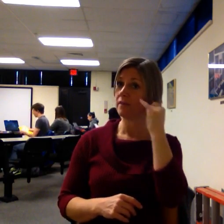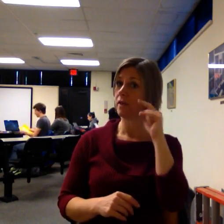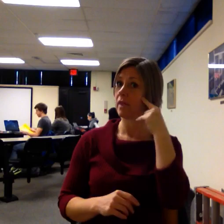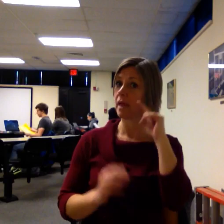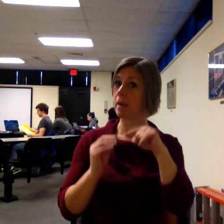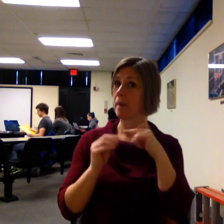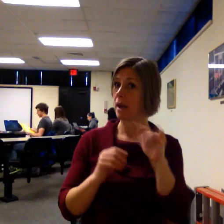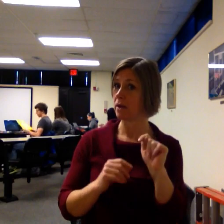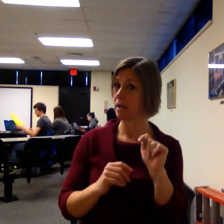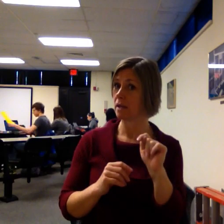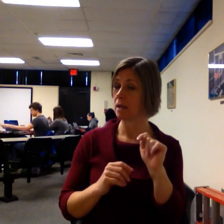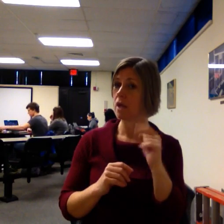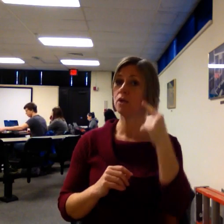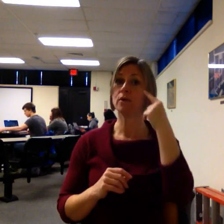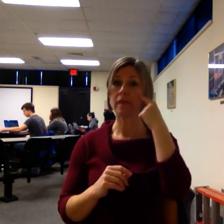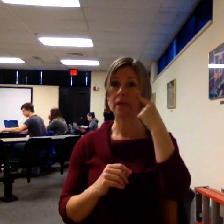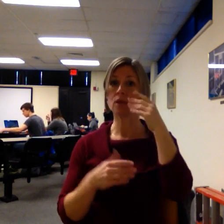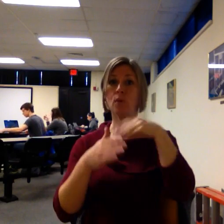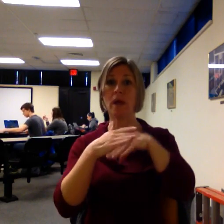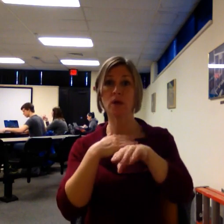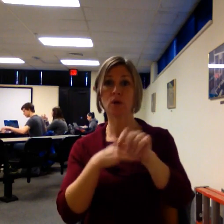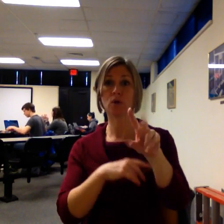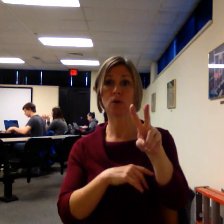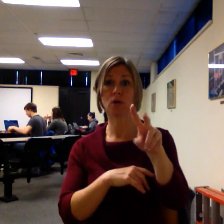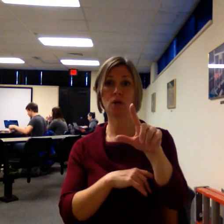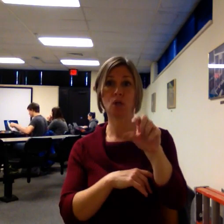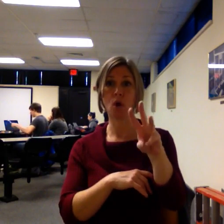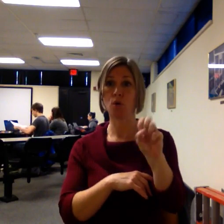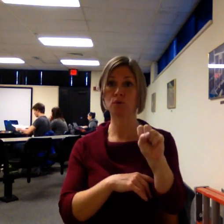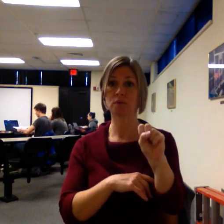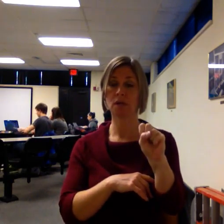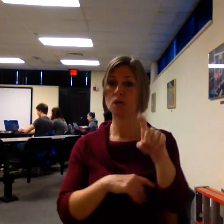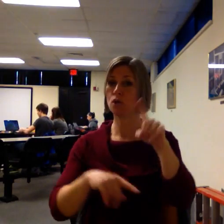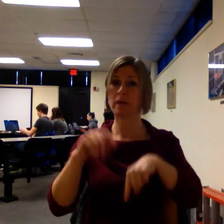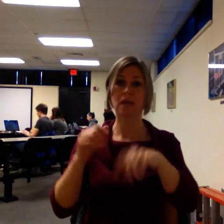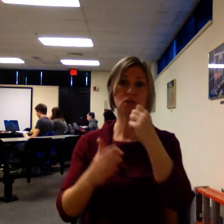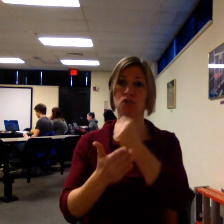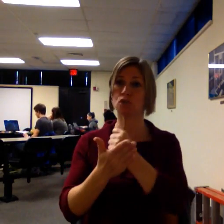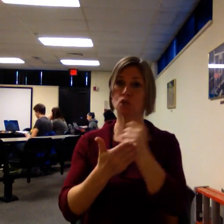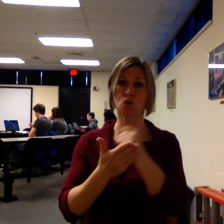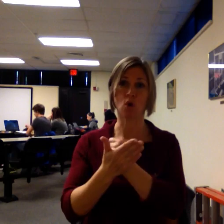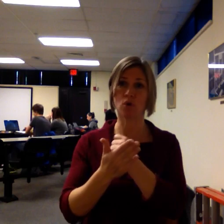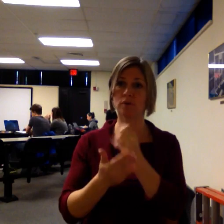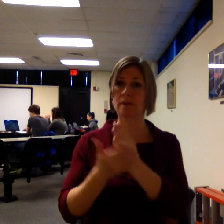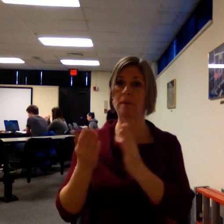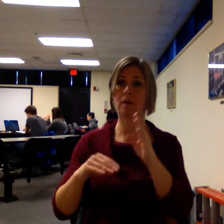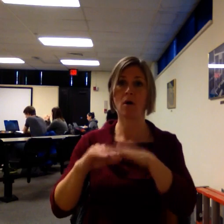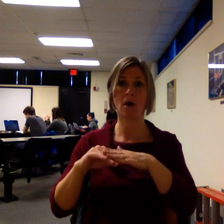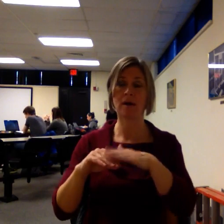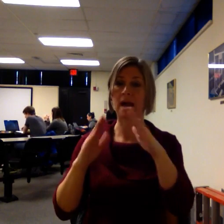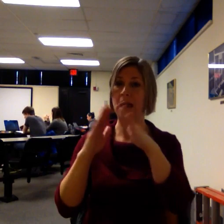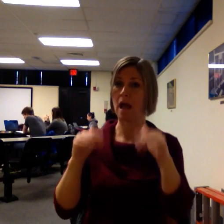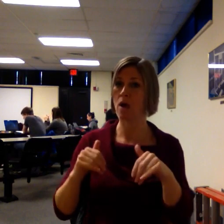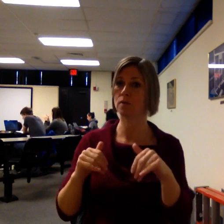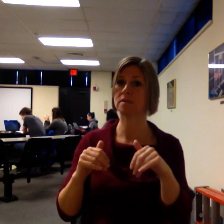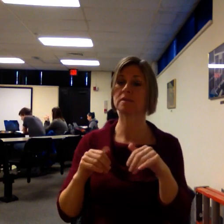is if you walk into Lowe's, you can't just charge something on a house account. You have to pay them with cash, check, or credit